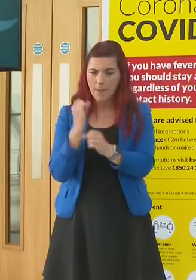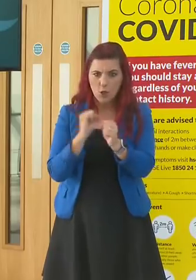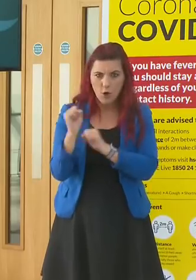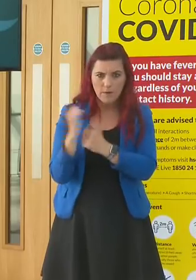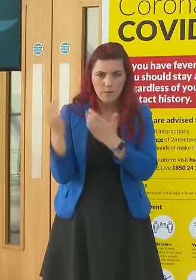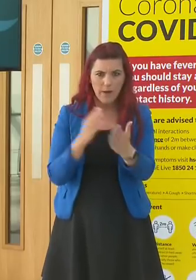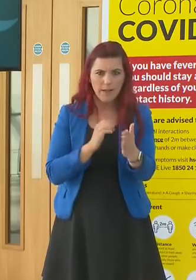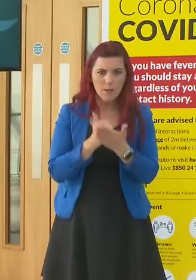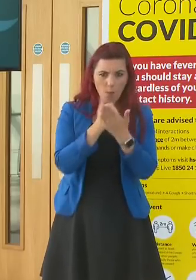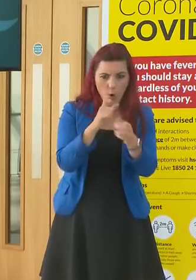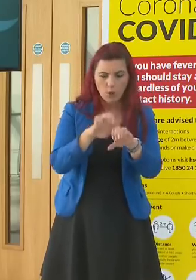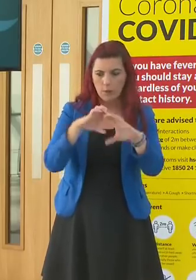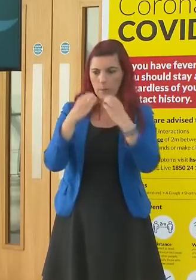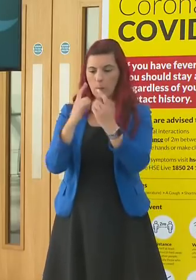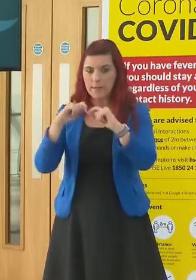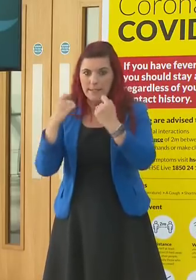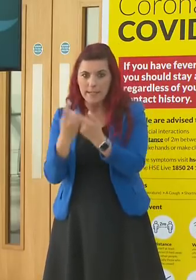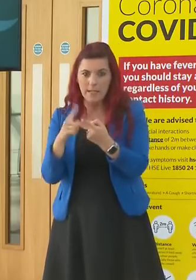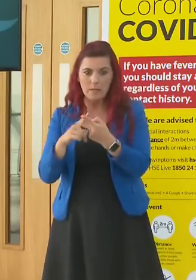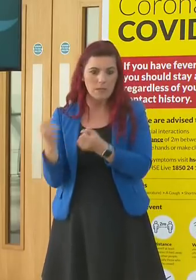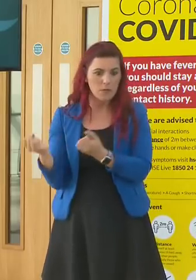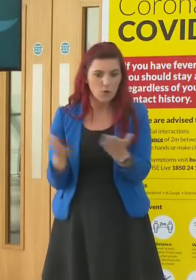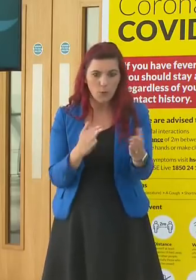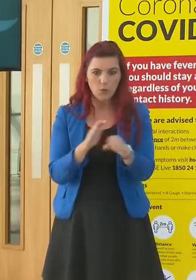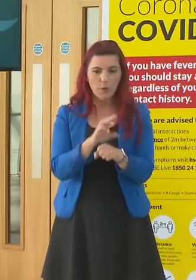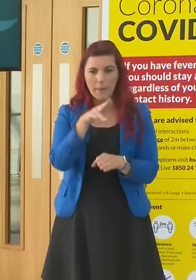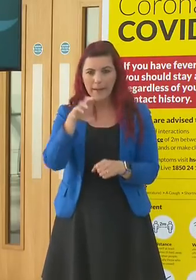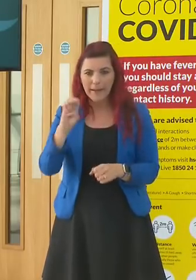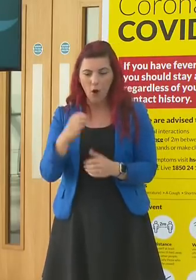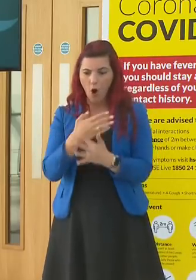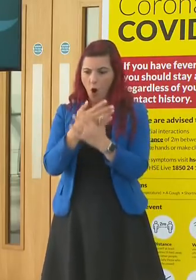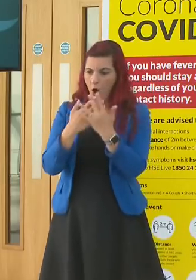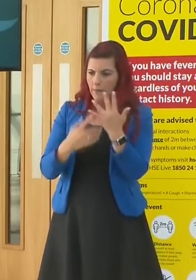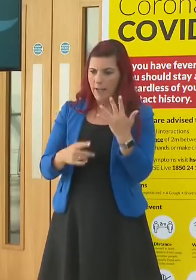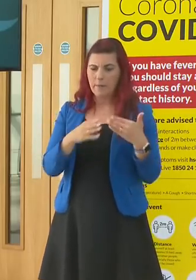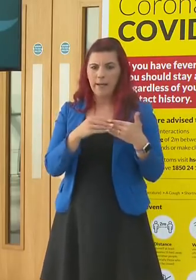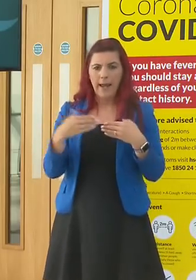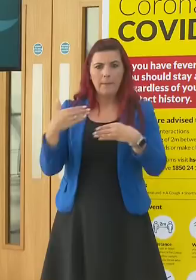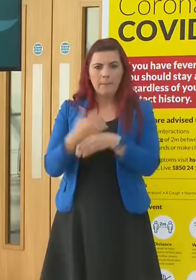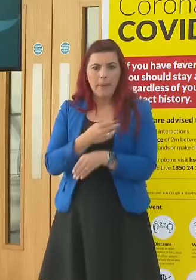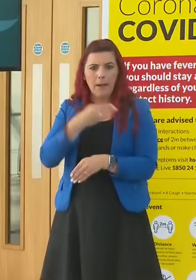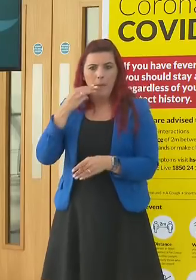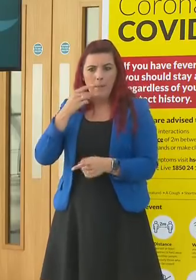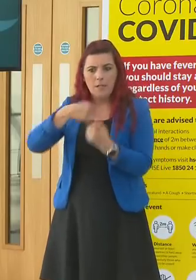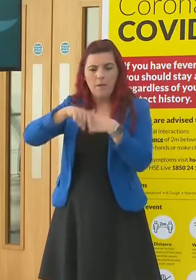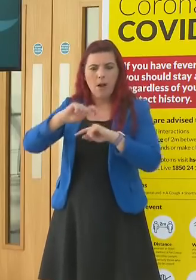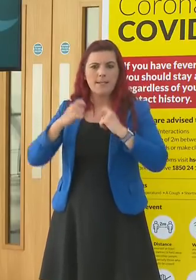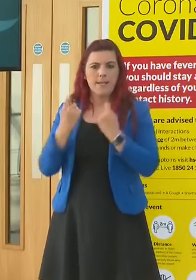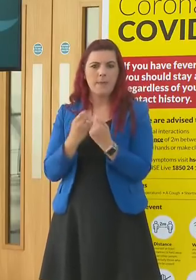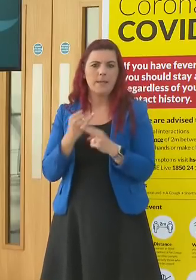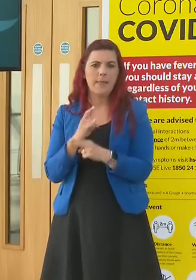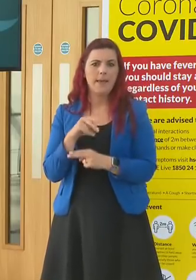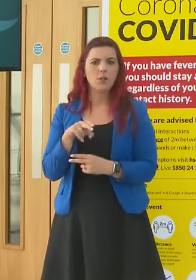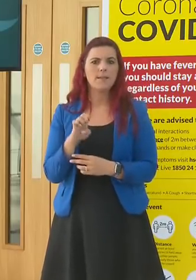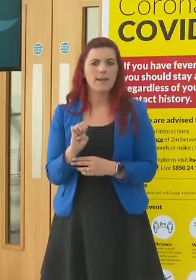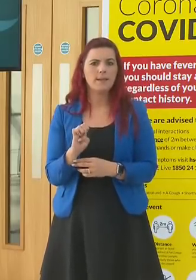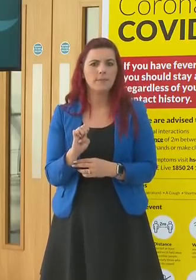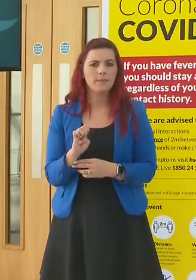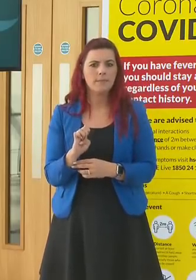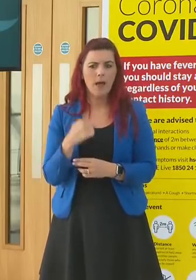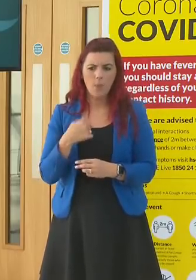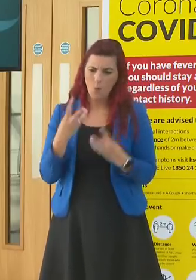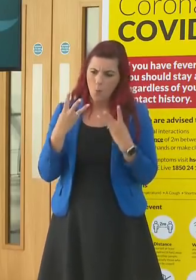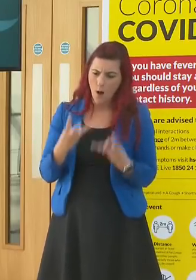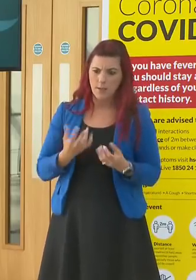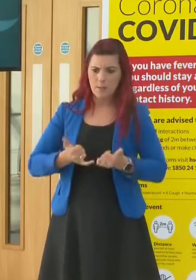support, our distribution of PPE. That's all being driven by the strong commitment of our teams in the HSE and the desire to